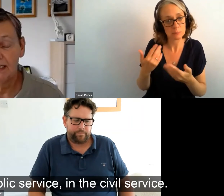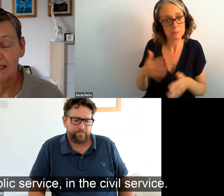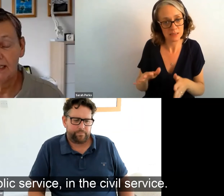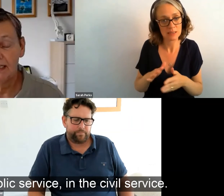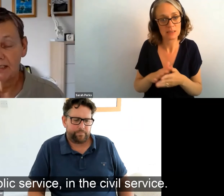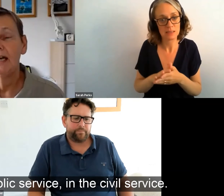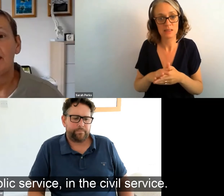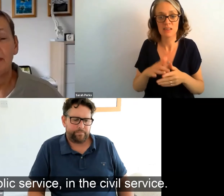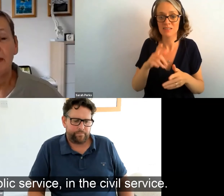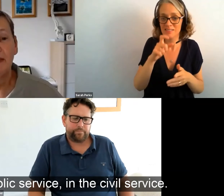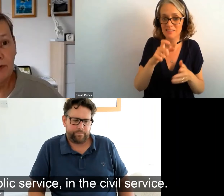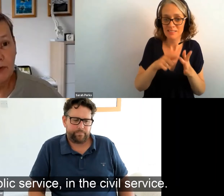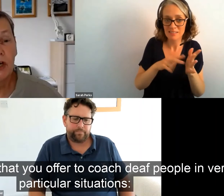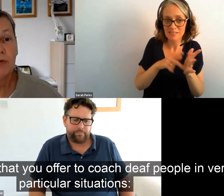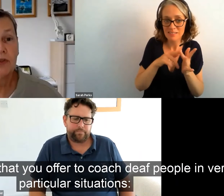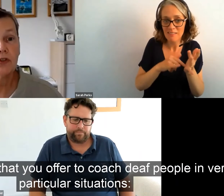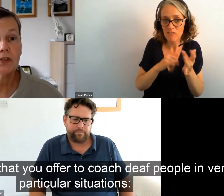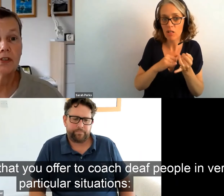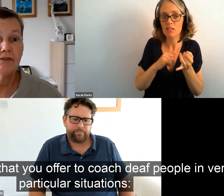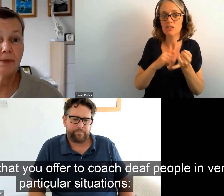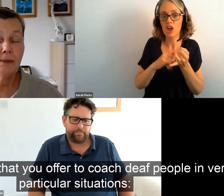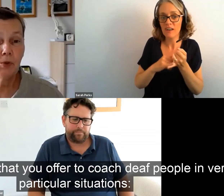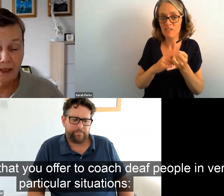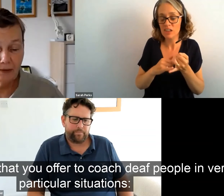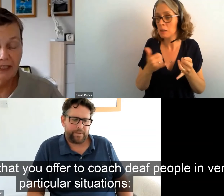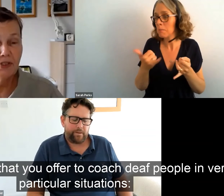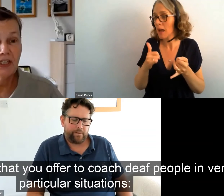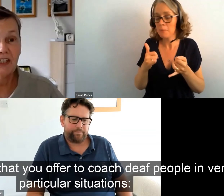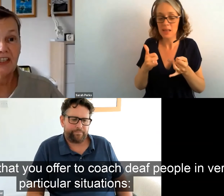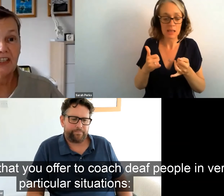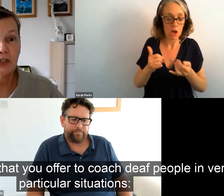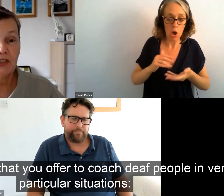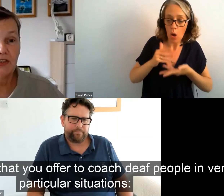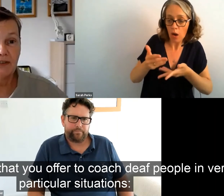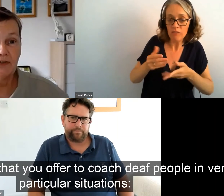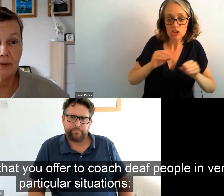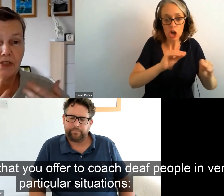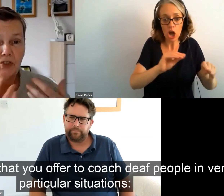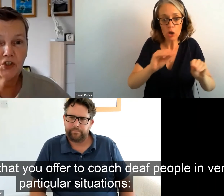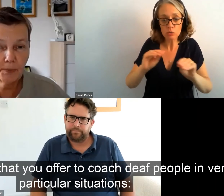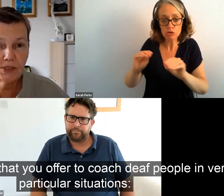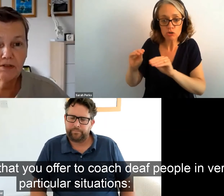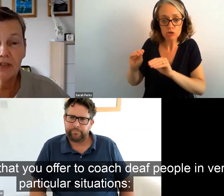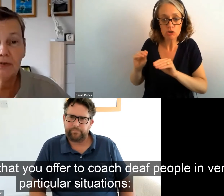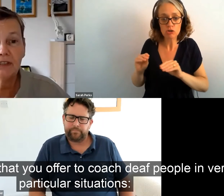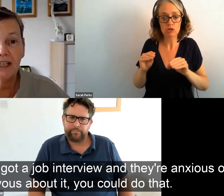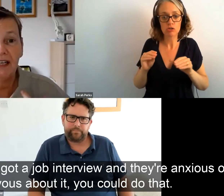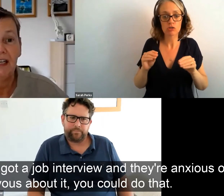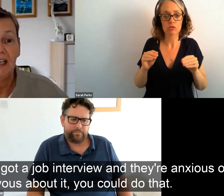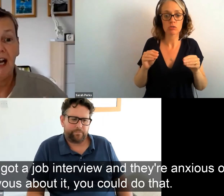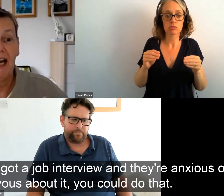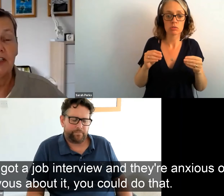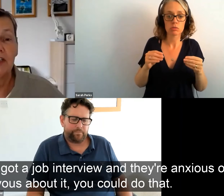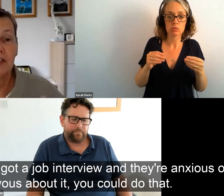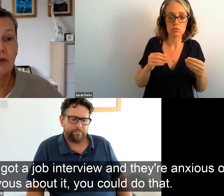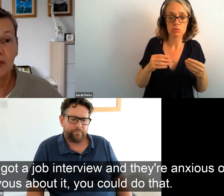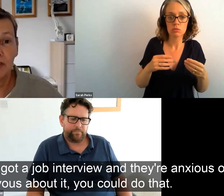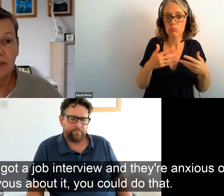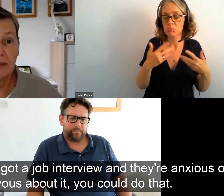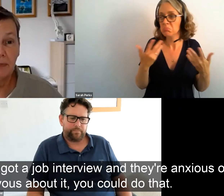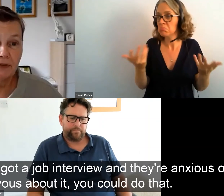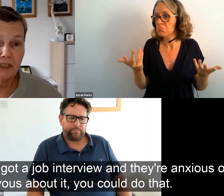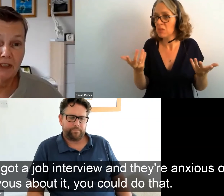in the civil service. It might mean that you offer to coach deaf people in very particular situations. If somebody's got a job interview and